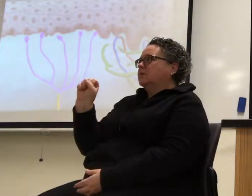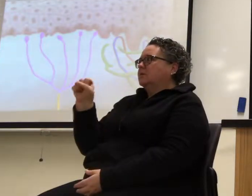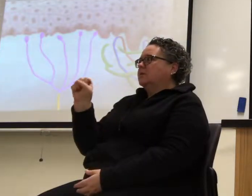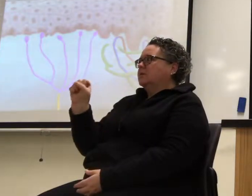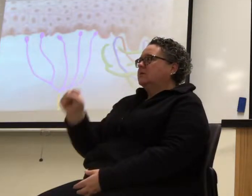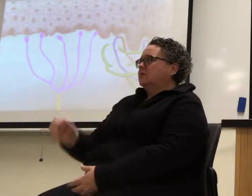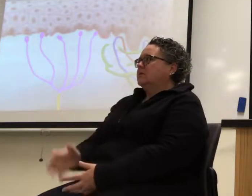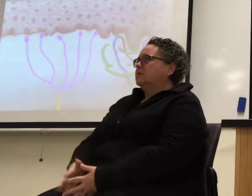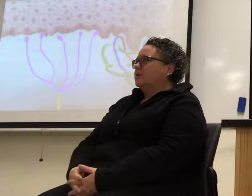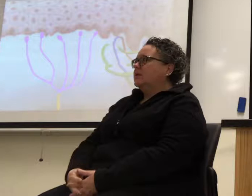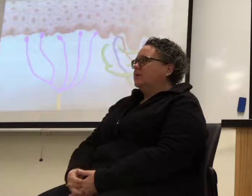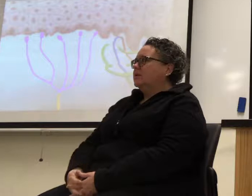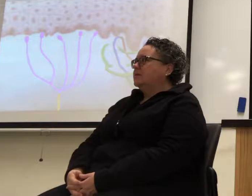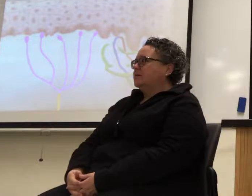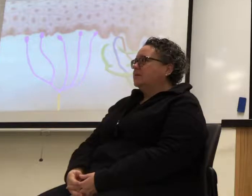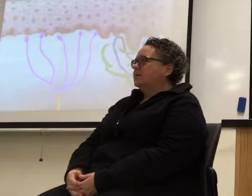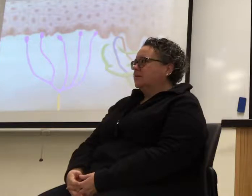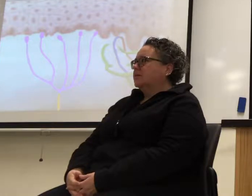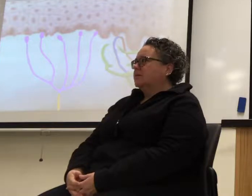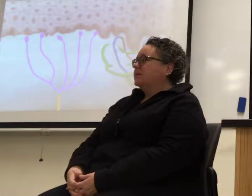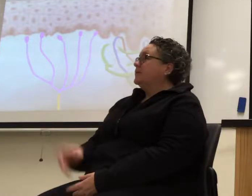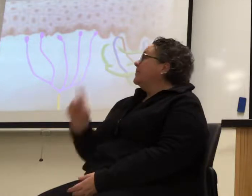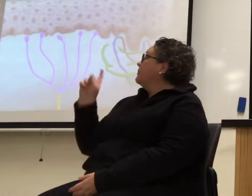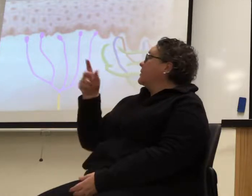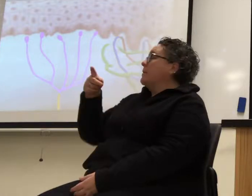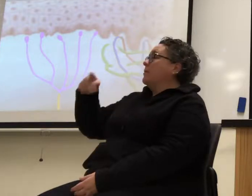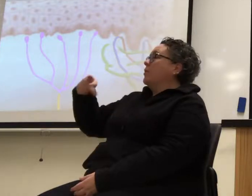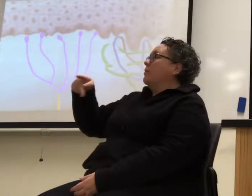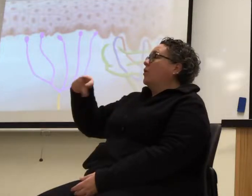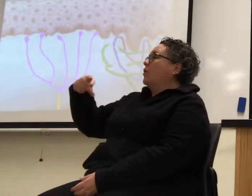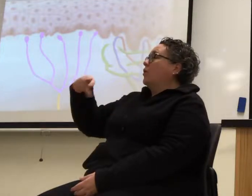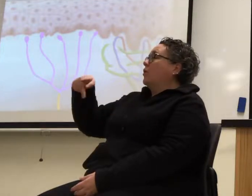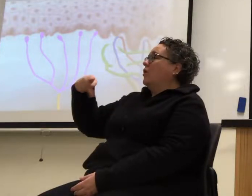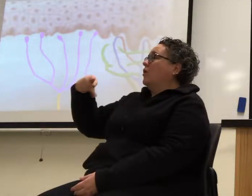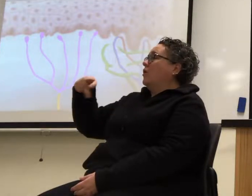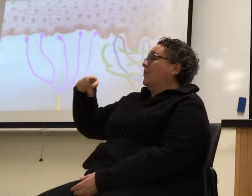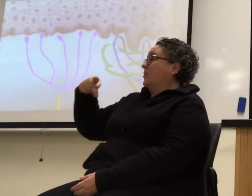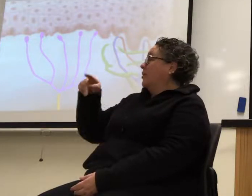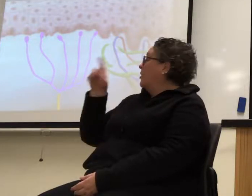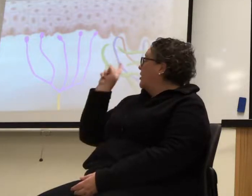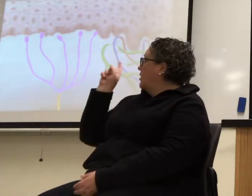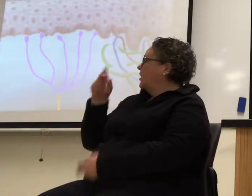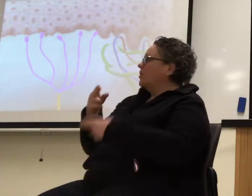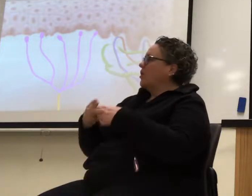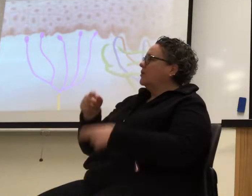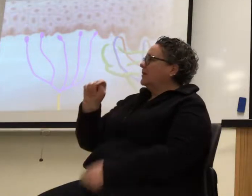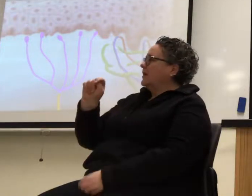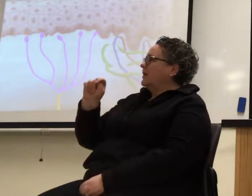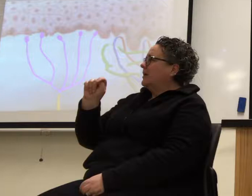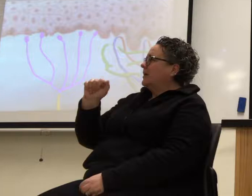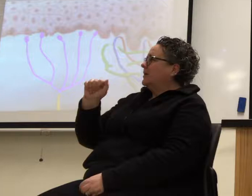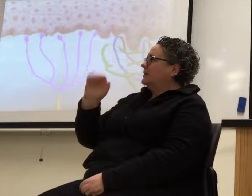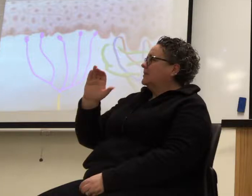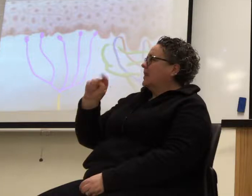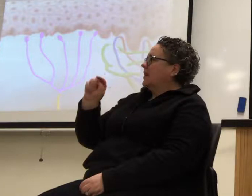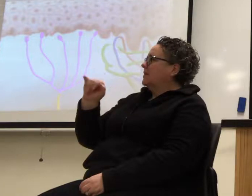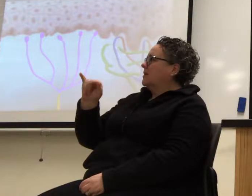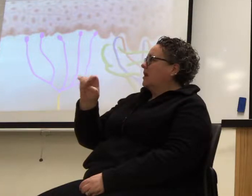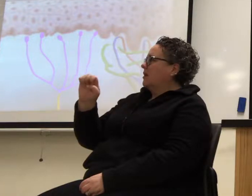So what I've highlighted in purple are called tactile corpuscles. They're nerve endings that go right up